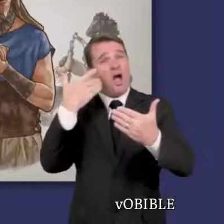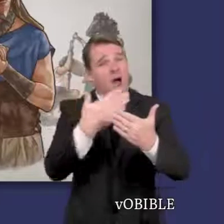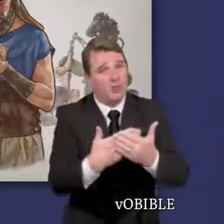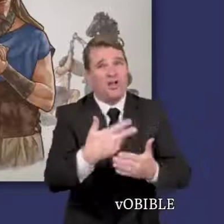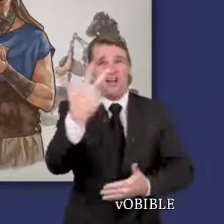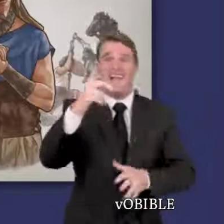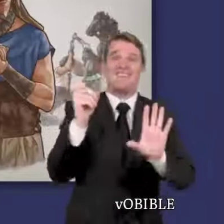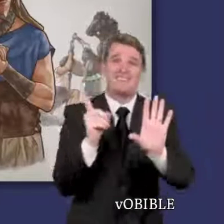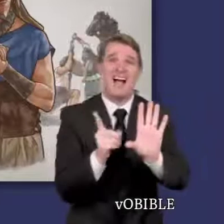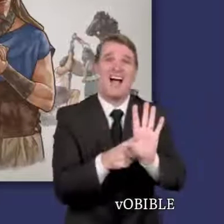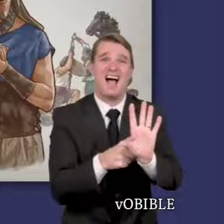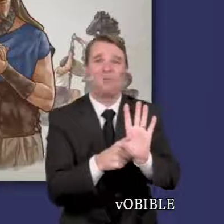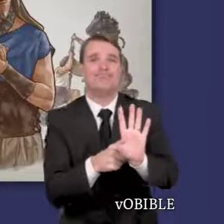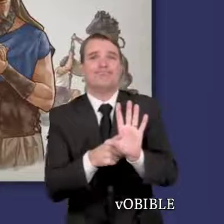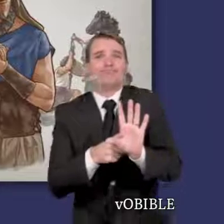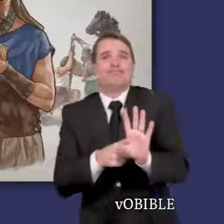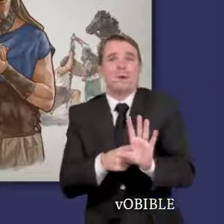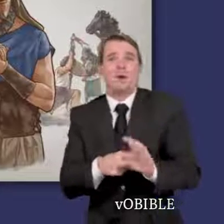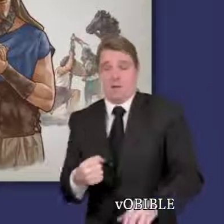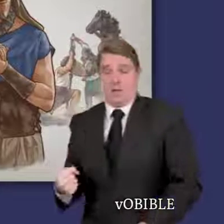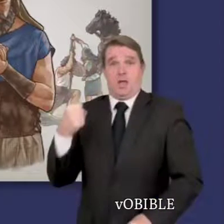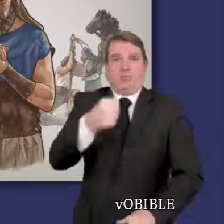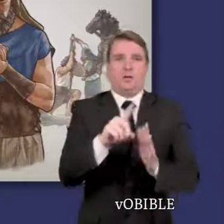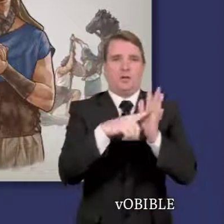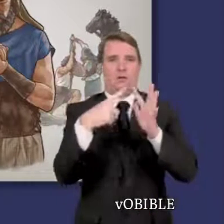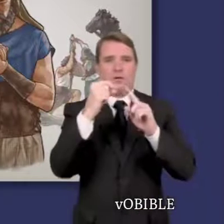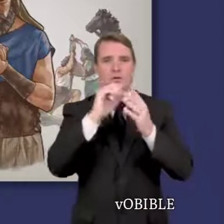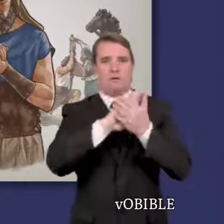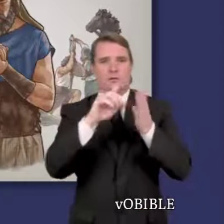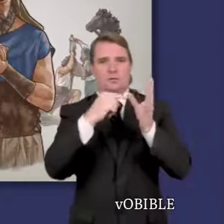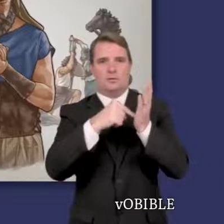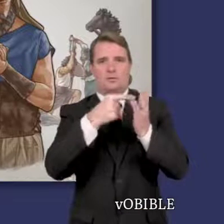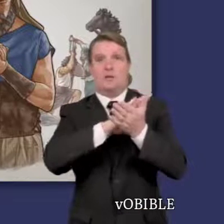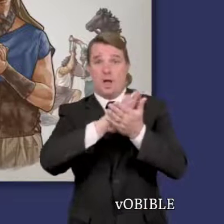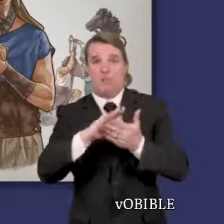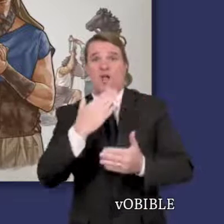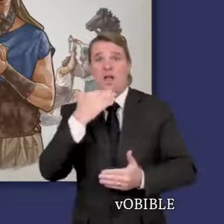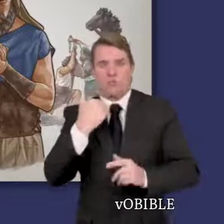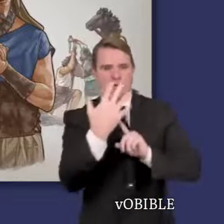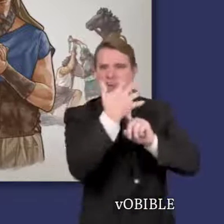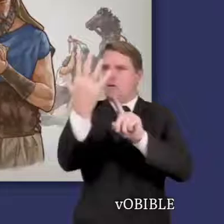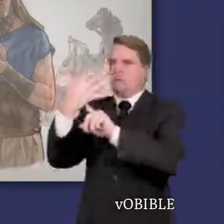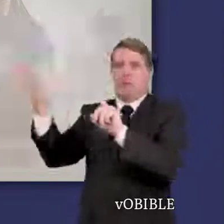the Ammonites who, along with the Philistines, had oppressed Israel for 18 years.